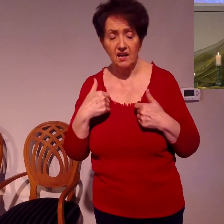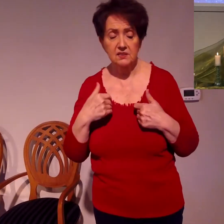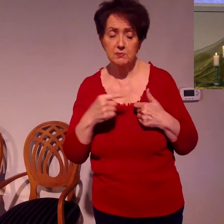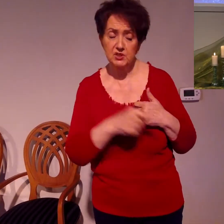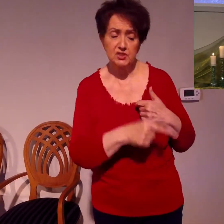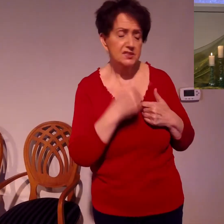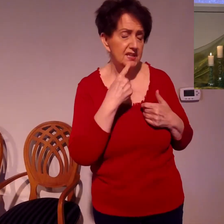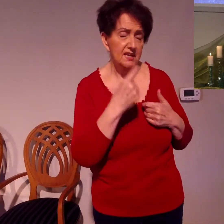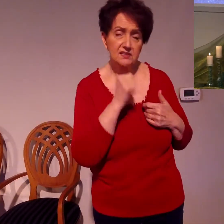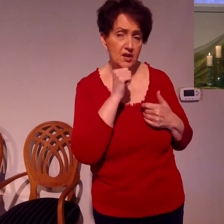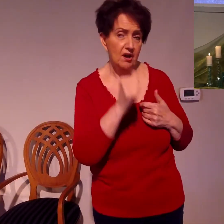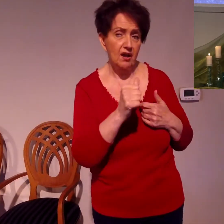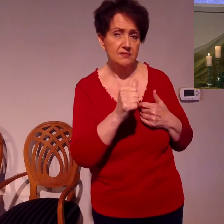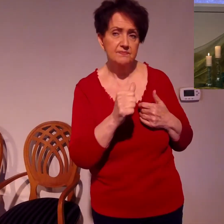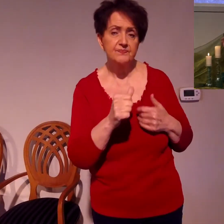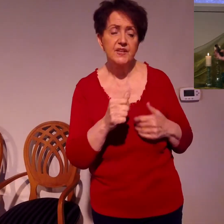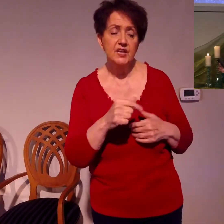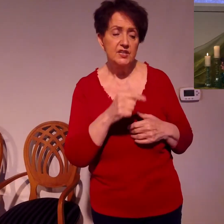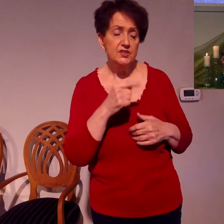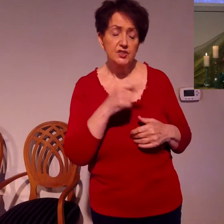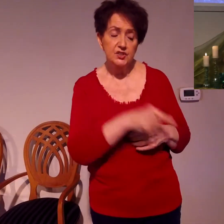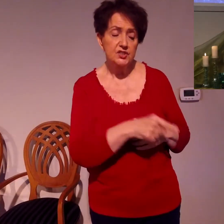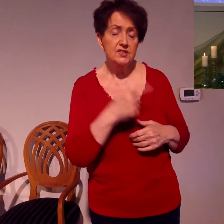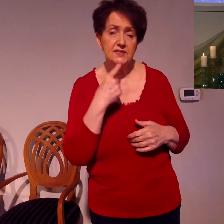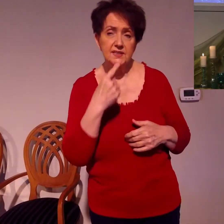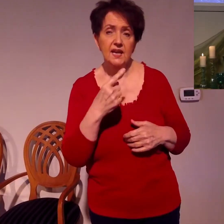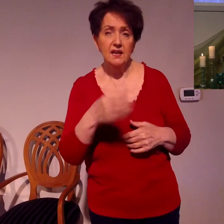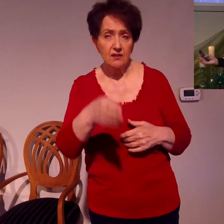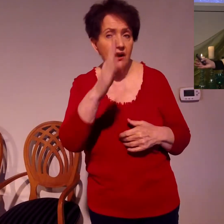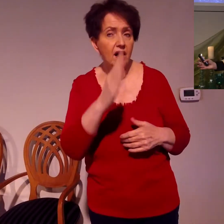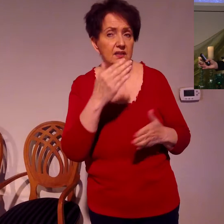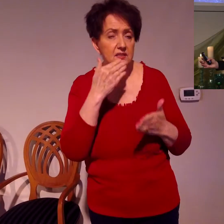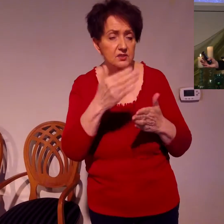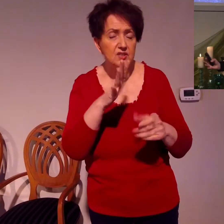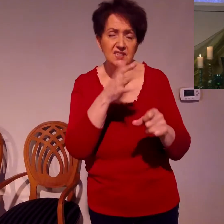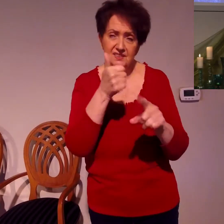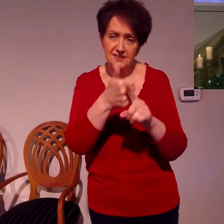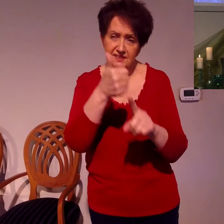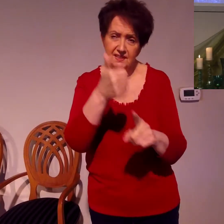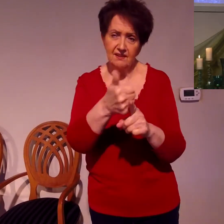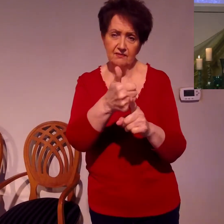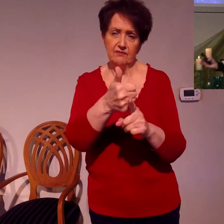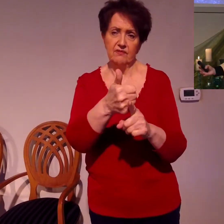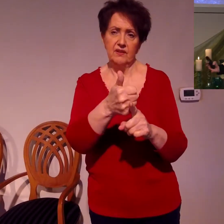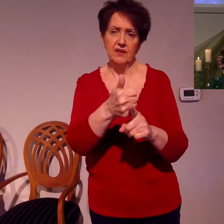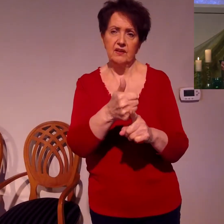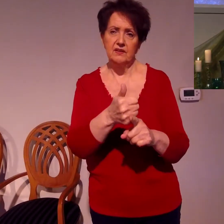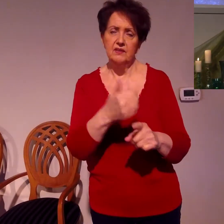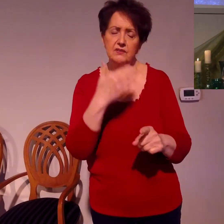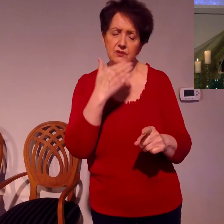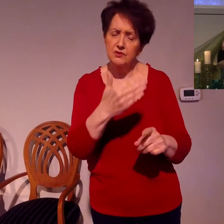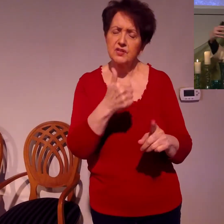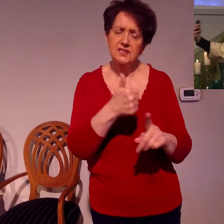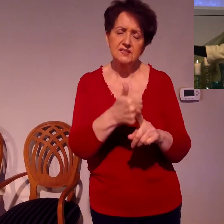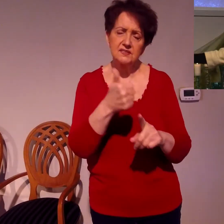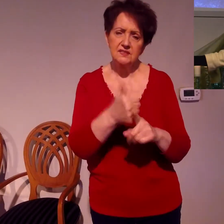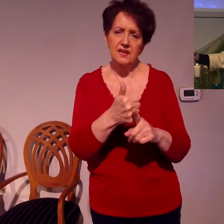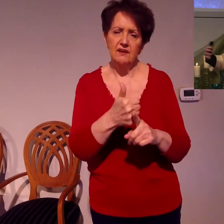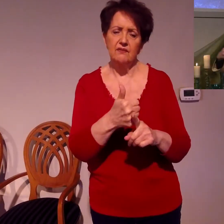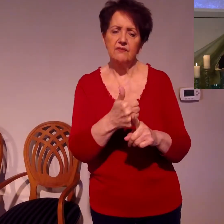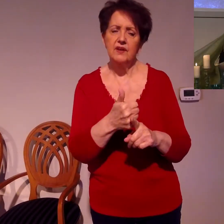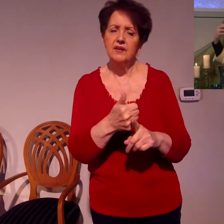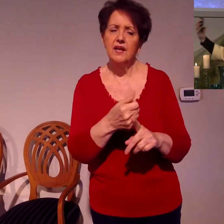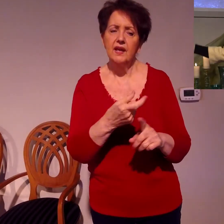doesn't. What she's saying is God is the good itself. It's just the good itself. The good itself, and what is coming out of